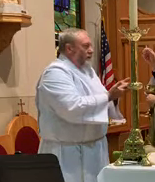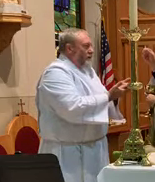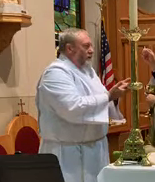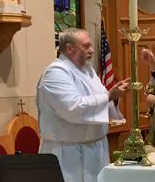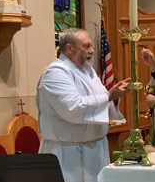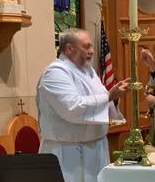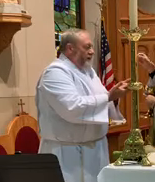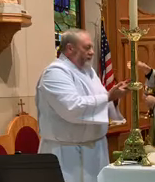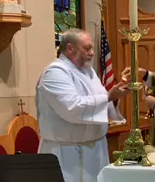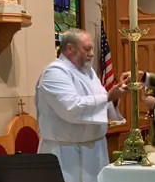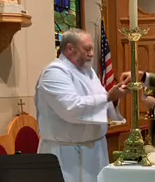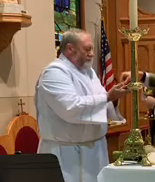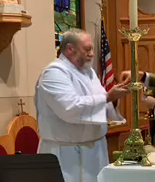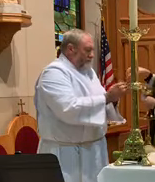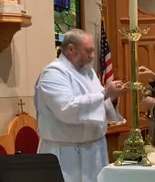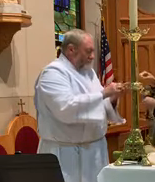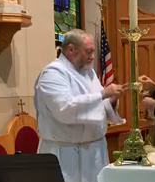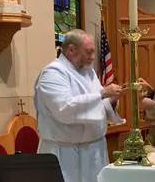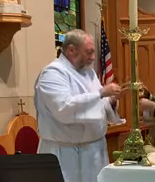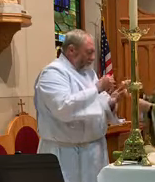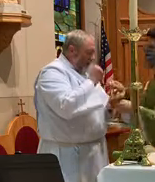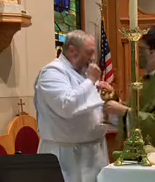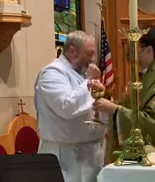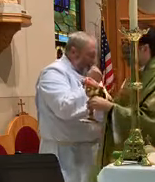The body of Christ. Amen.